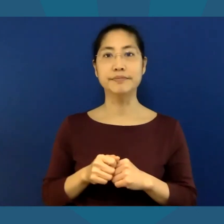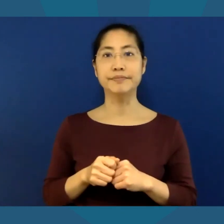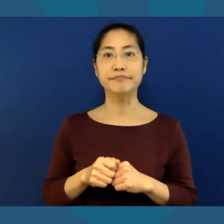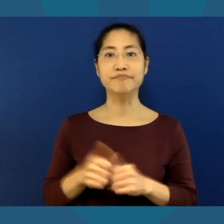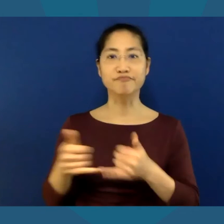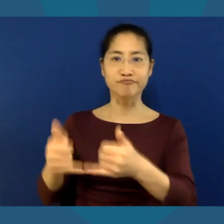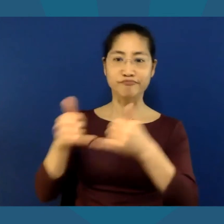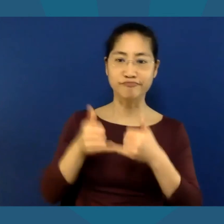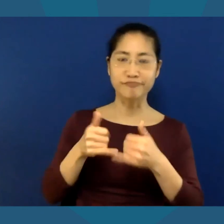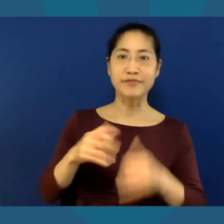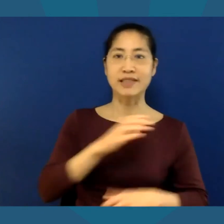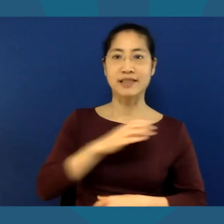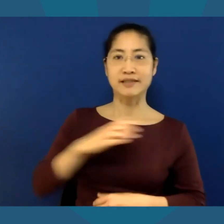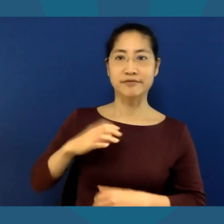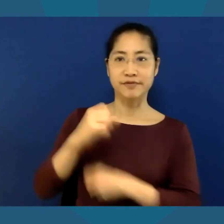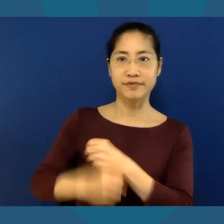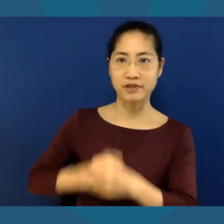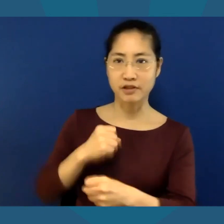Citizen of the Year.